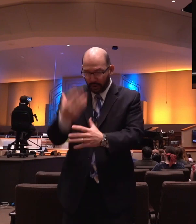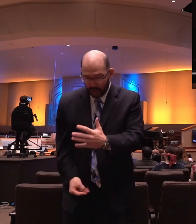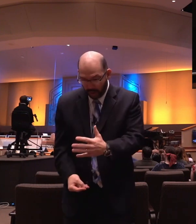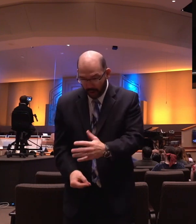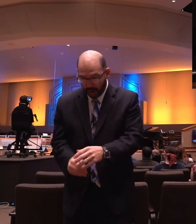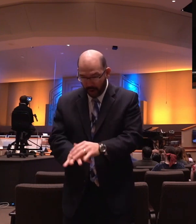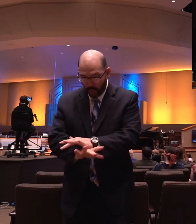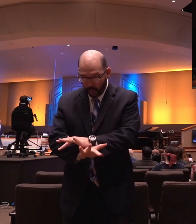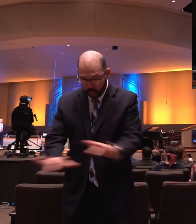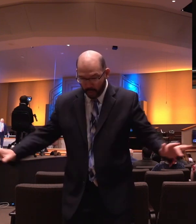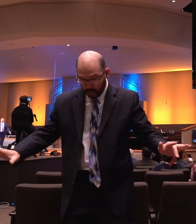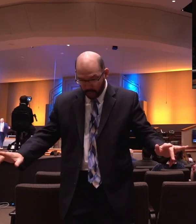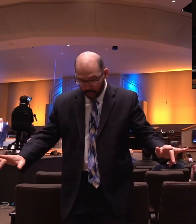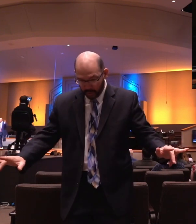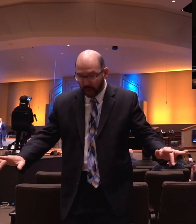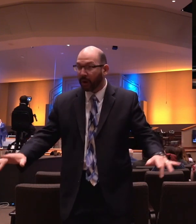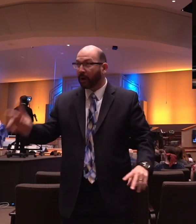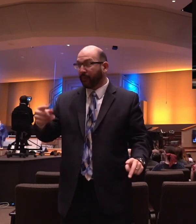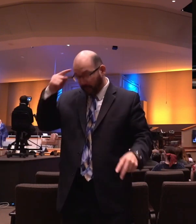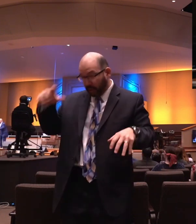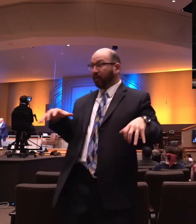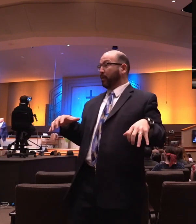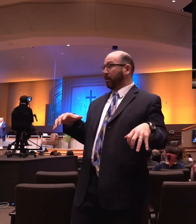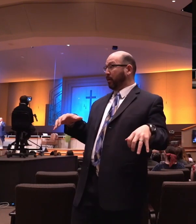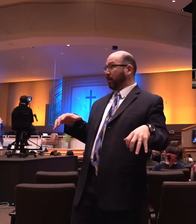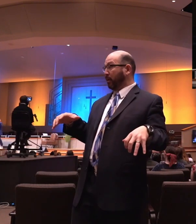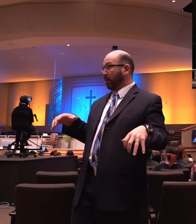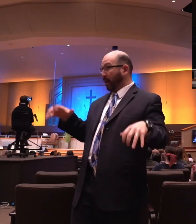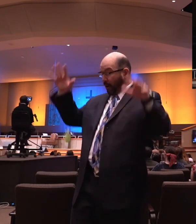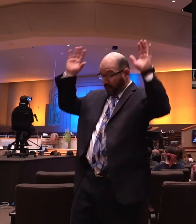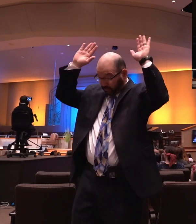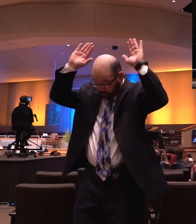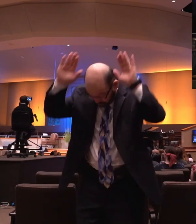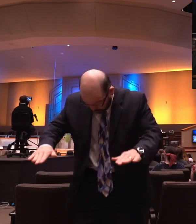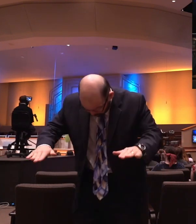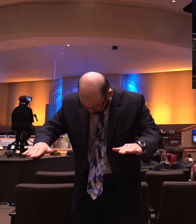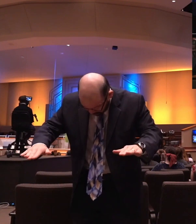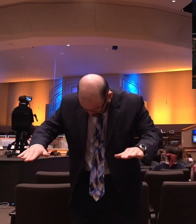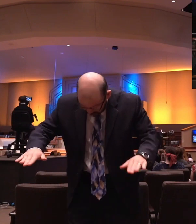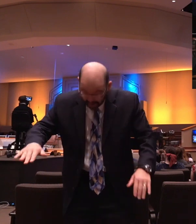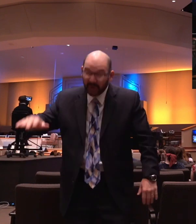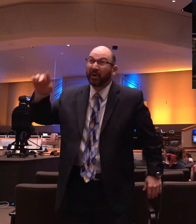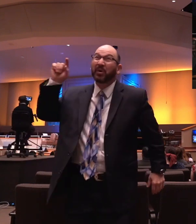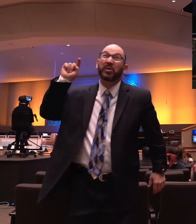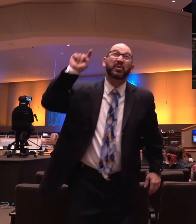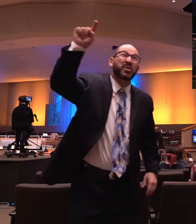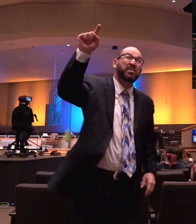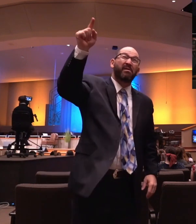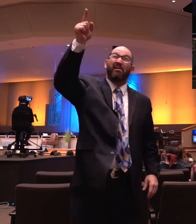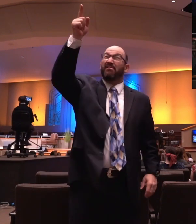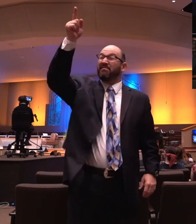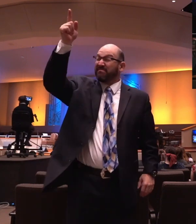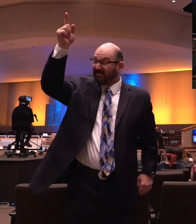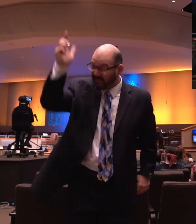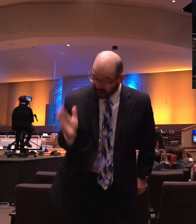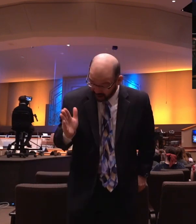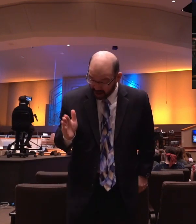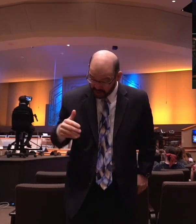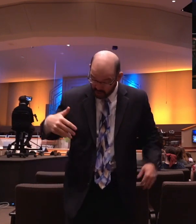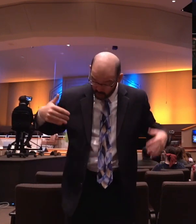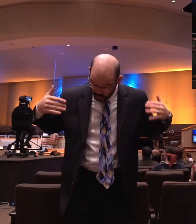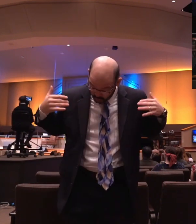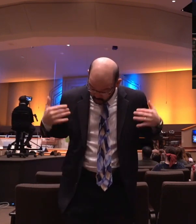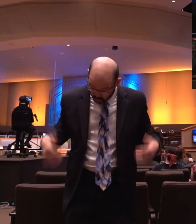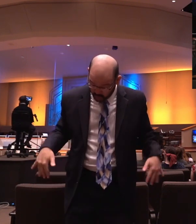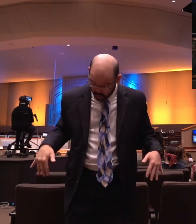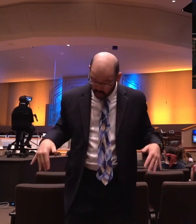out there saw what had happened, they fell on their face and they screamed out, The Lord! He is